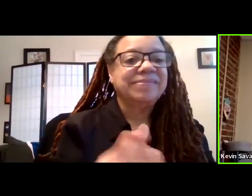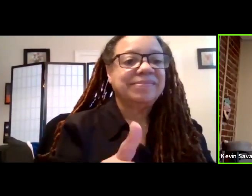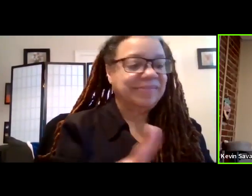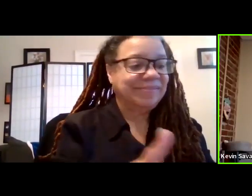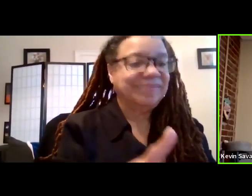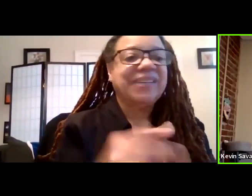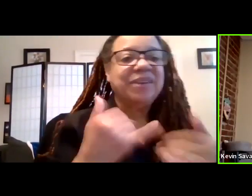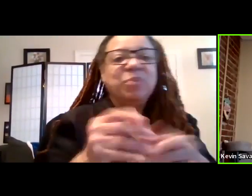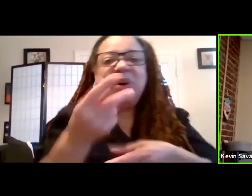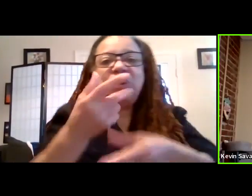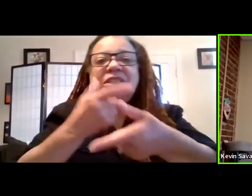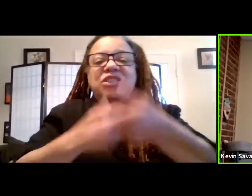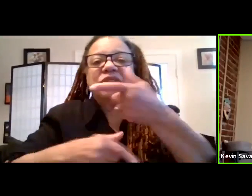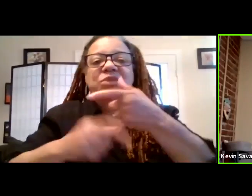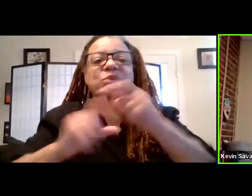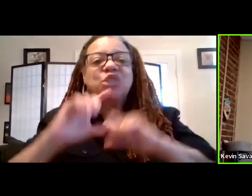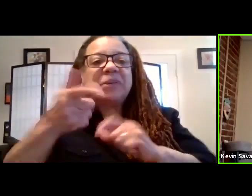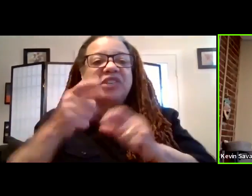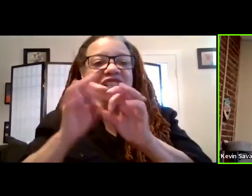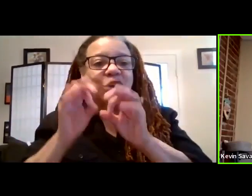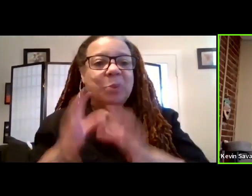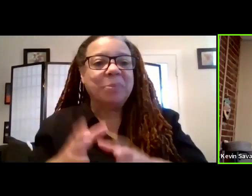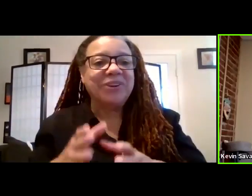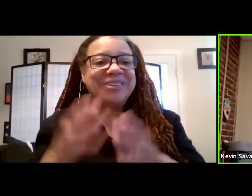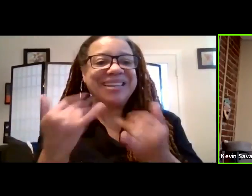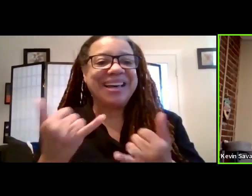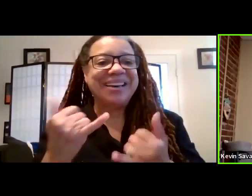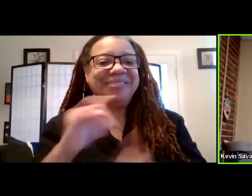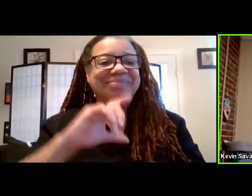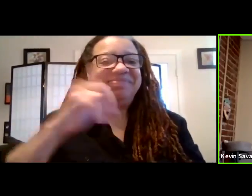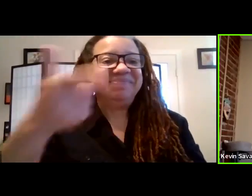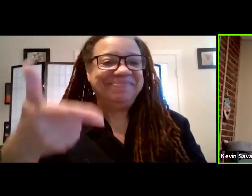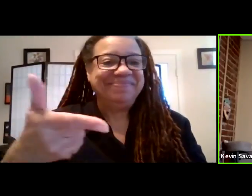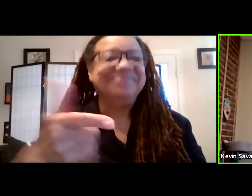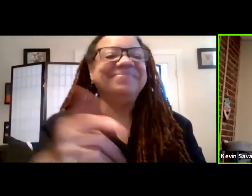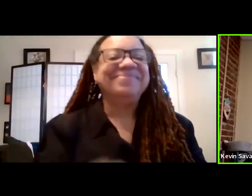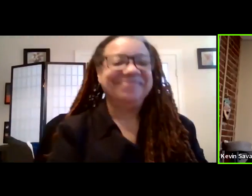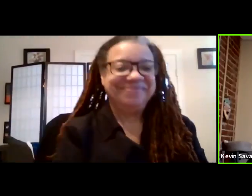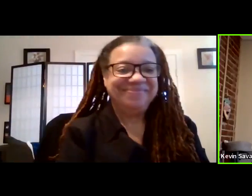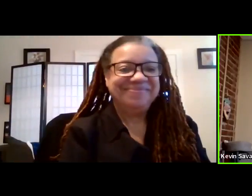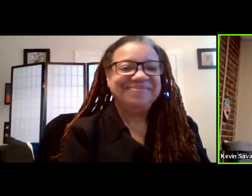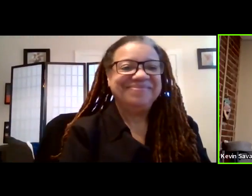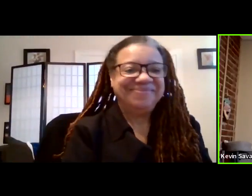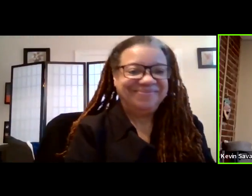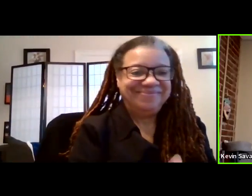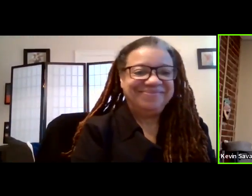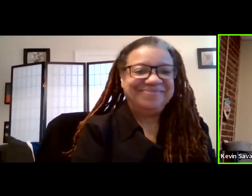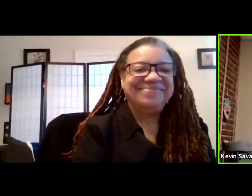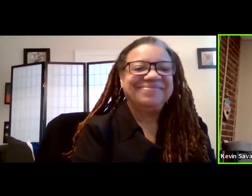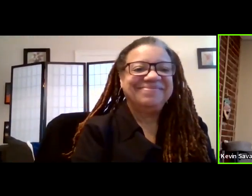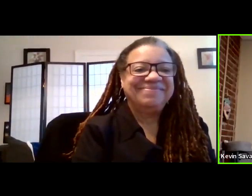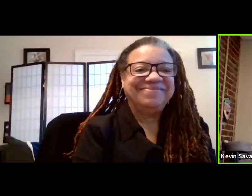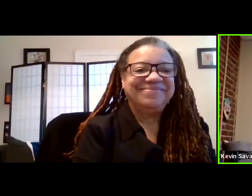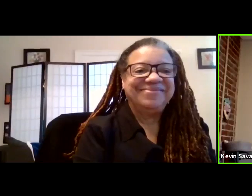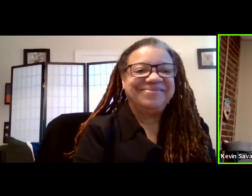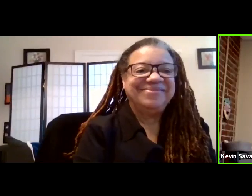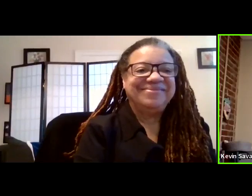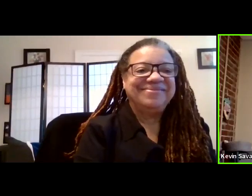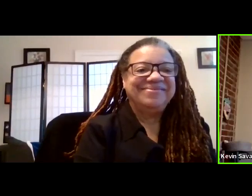And we have met with her a number of times, and she does help us with access for adults with